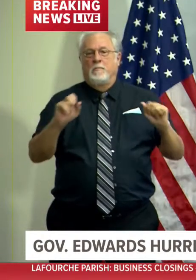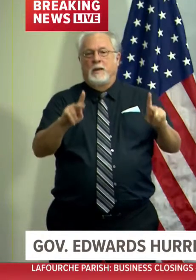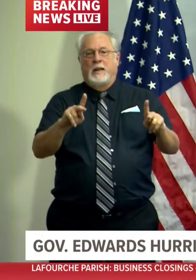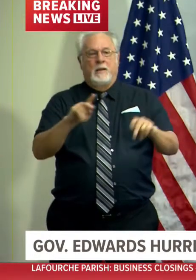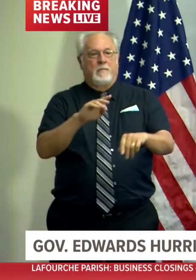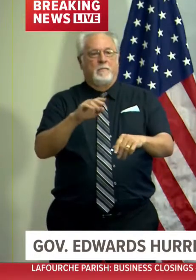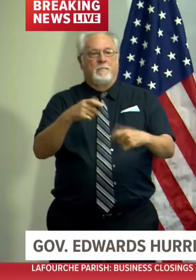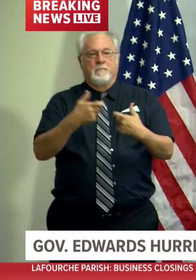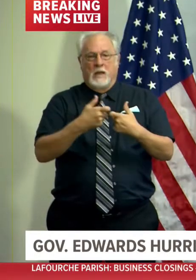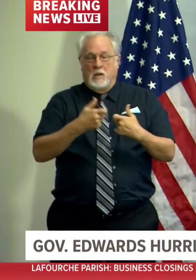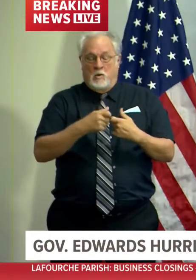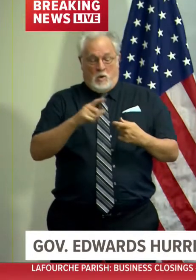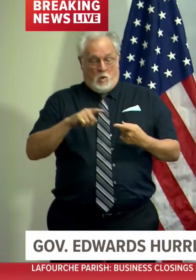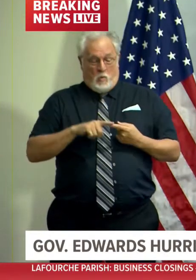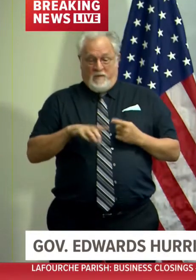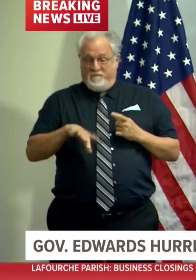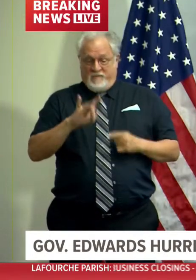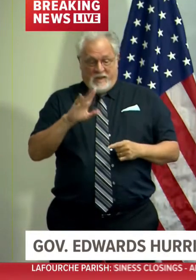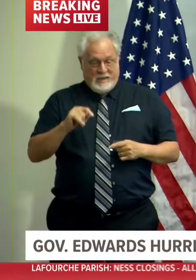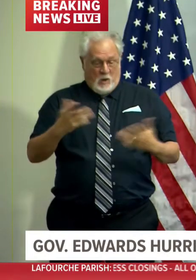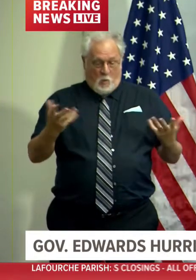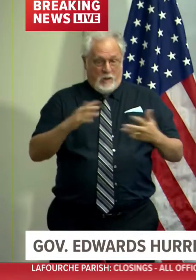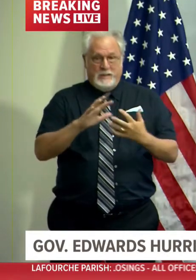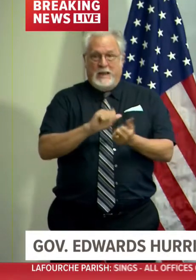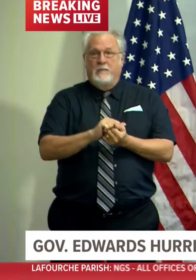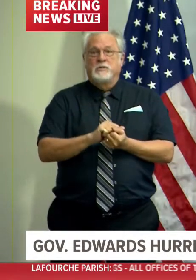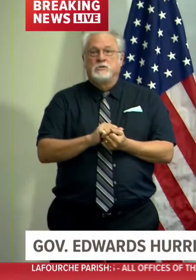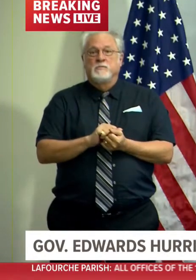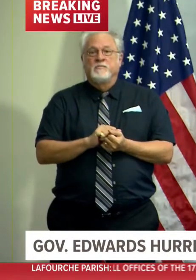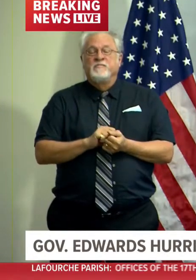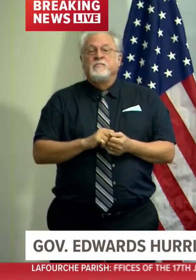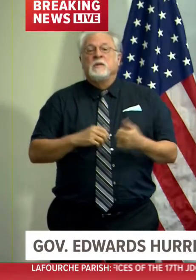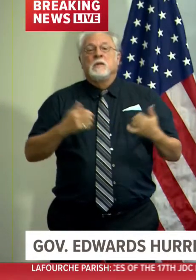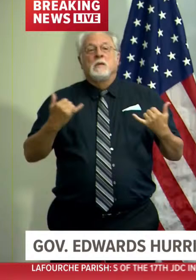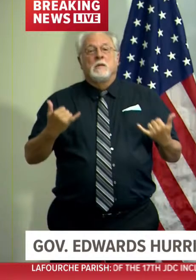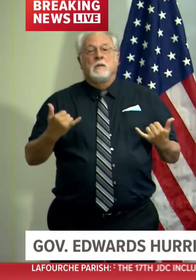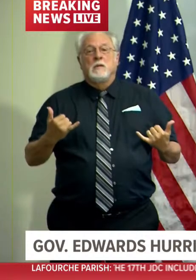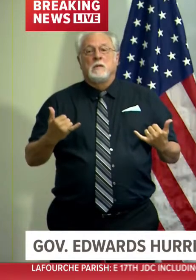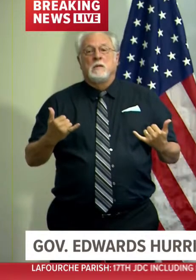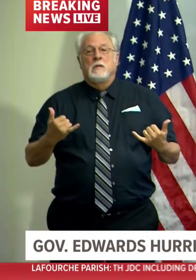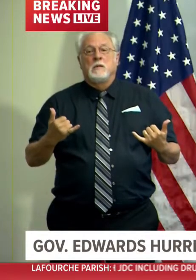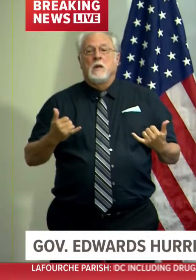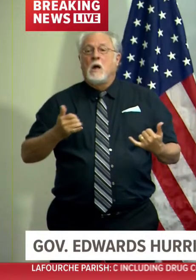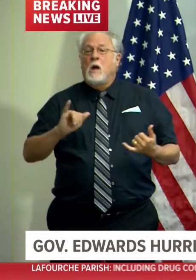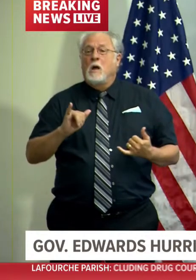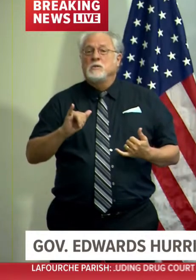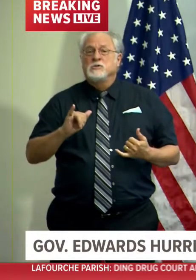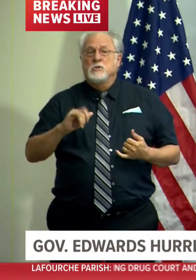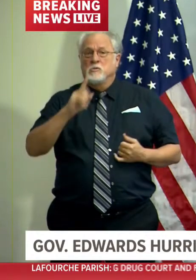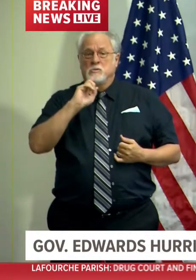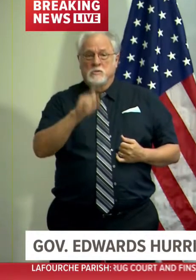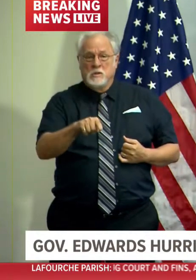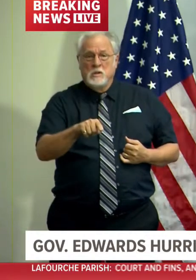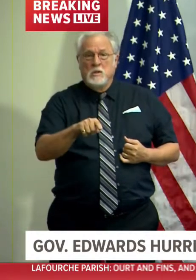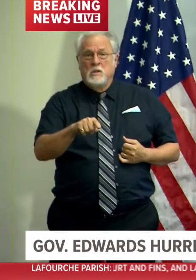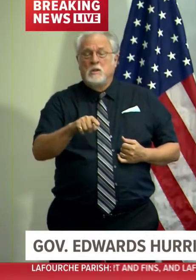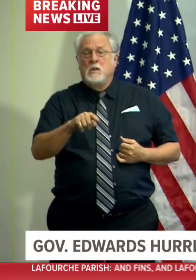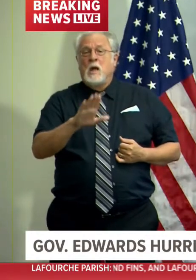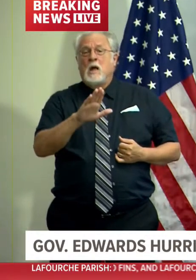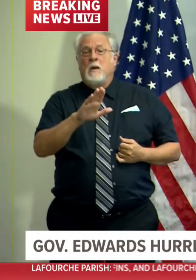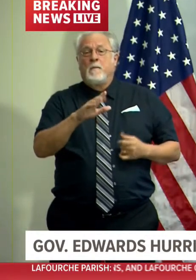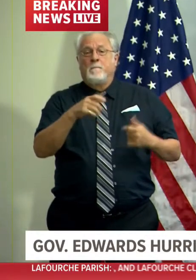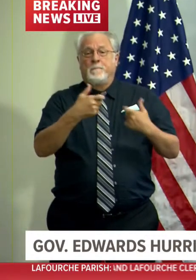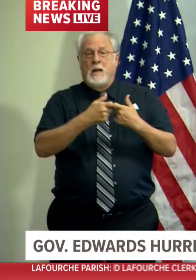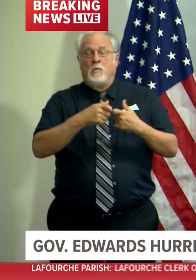power once they find out what the damage is. Now, we also are directing them to restore power